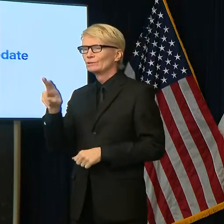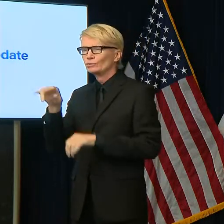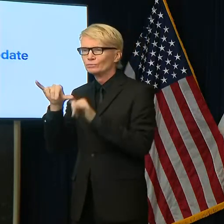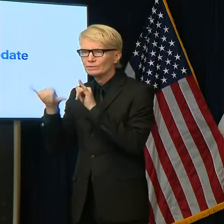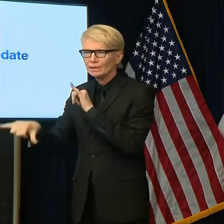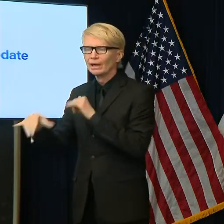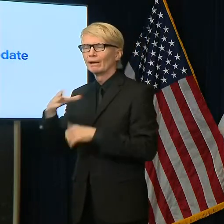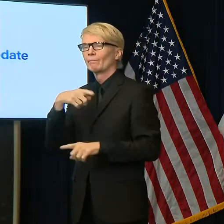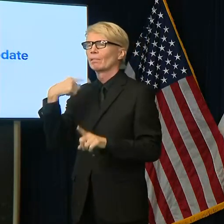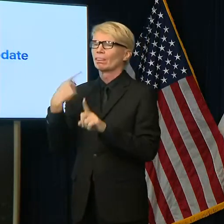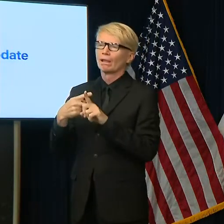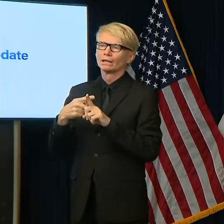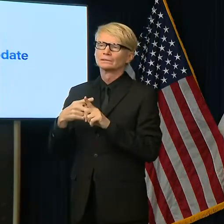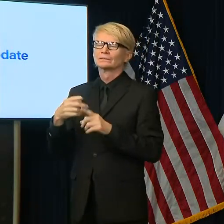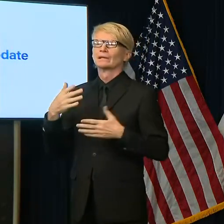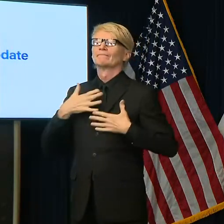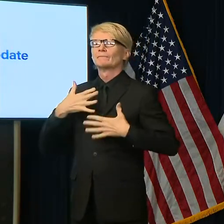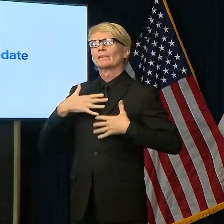deaths.